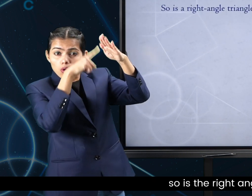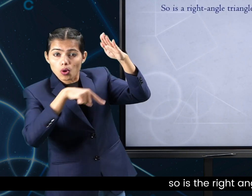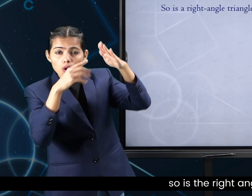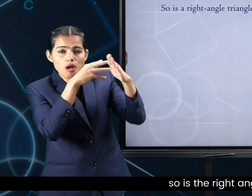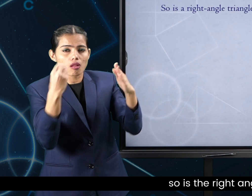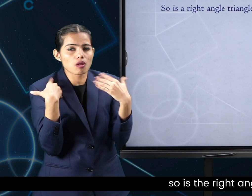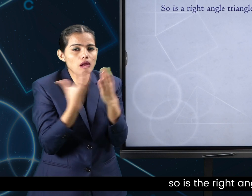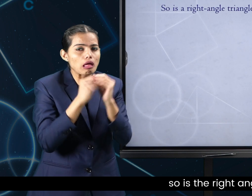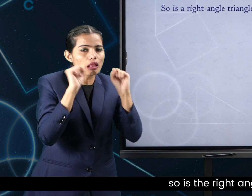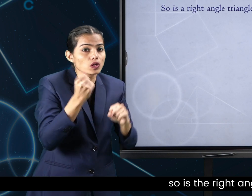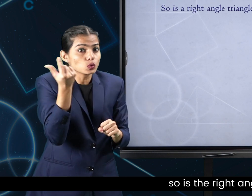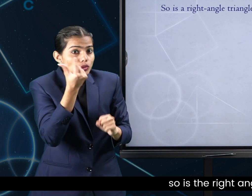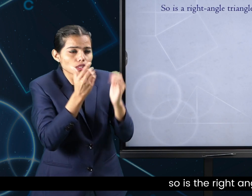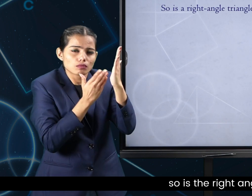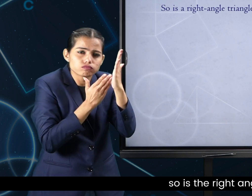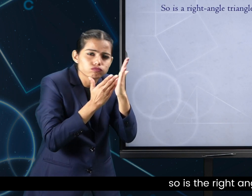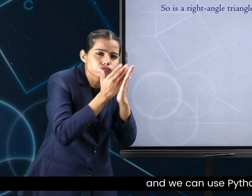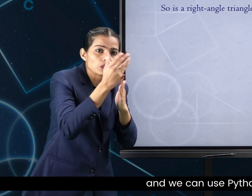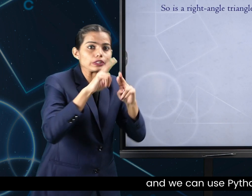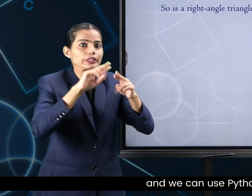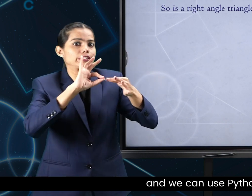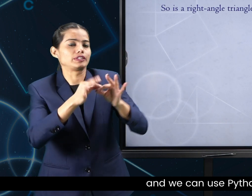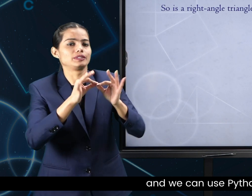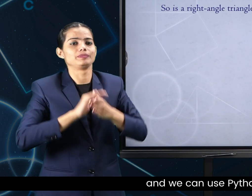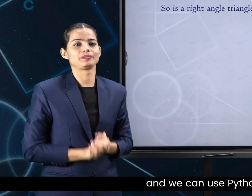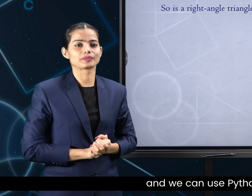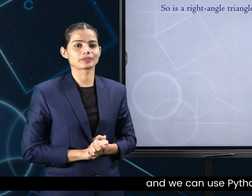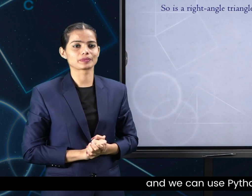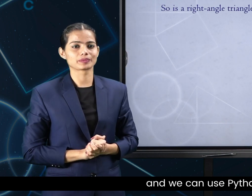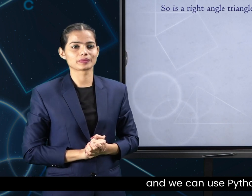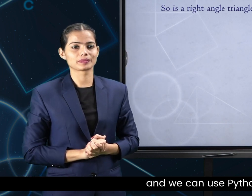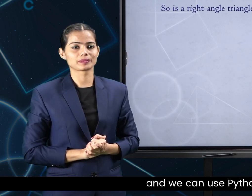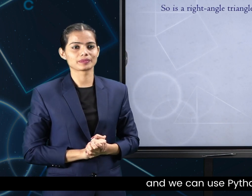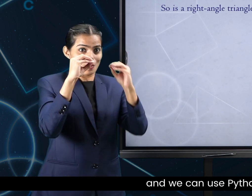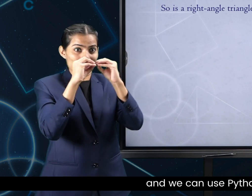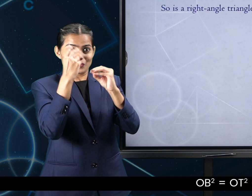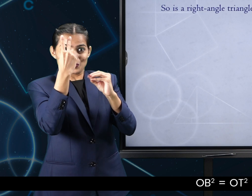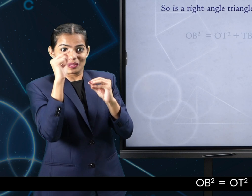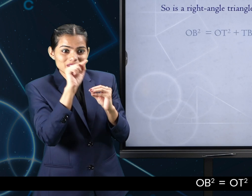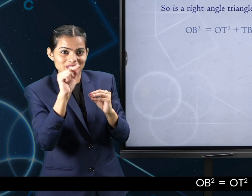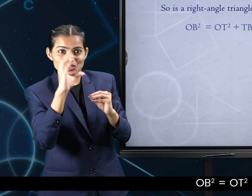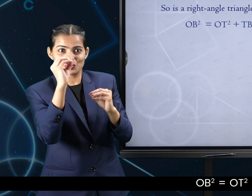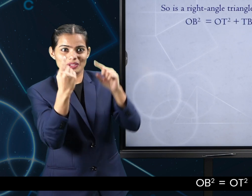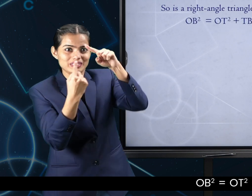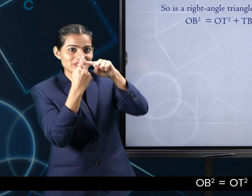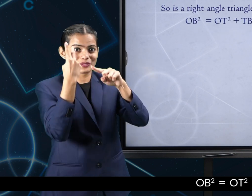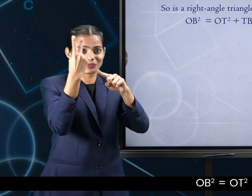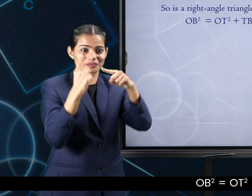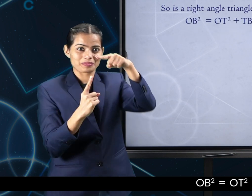So, is a right angle triangle and we can use Pythagoras theorem. OB square is equal to OT